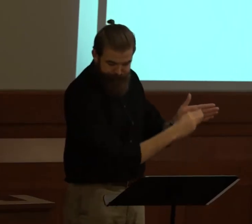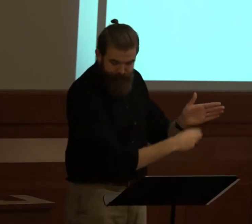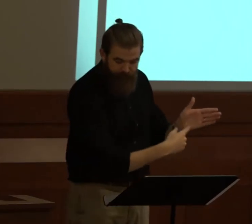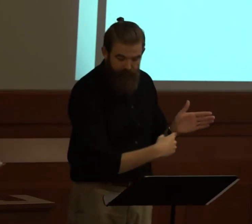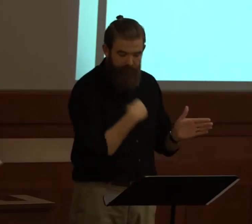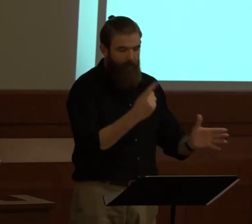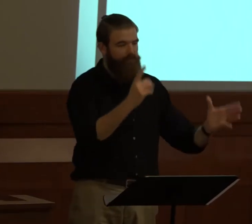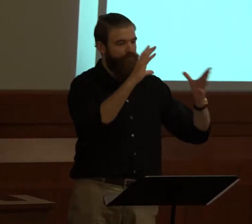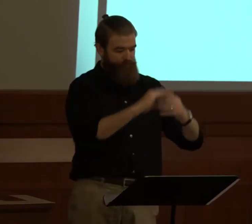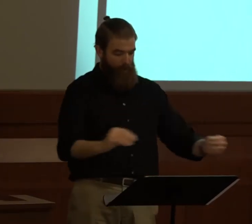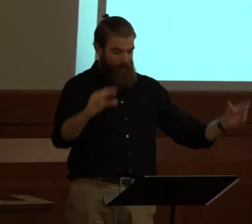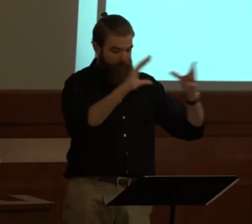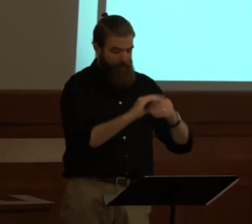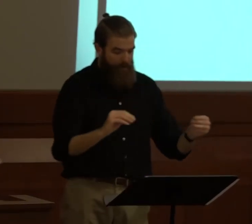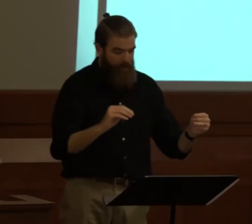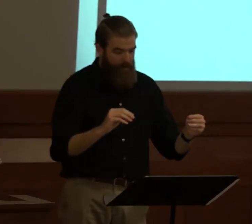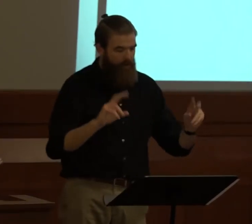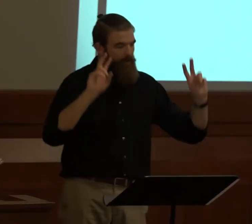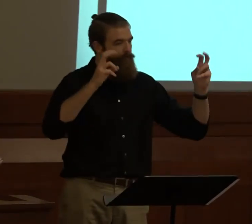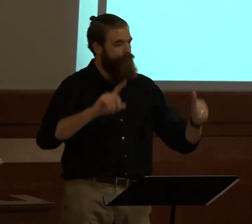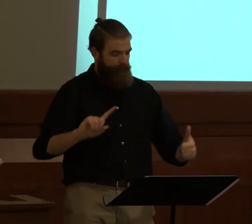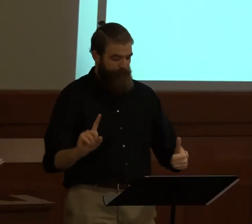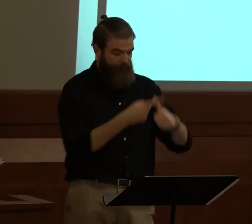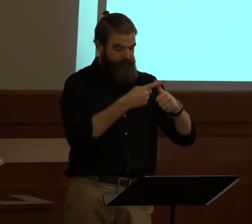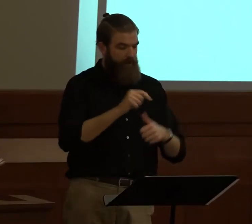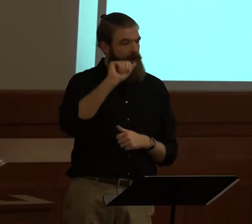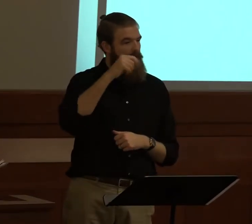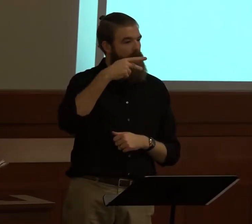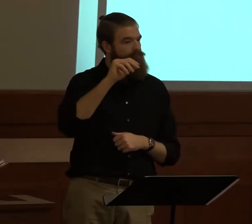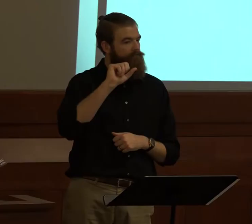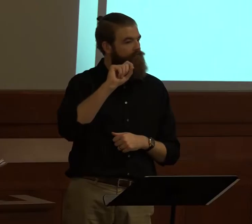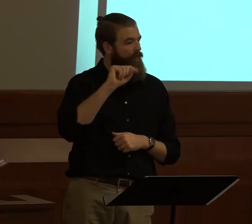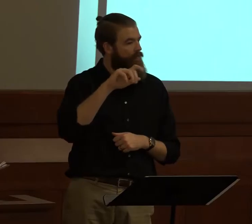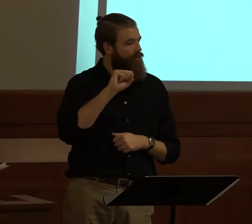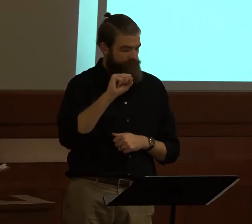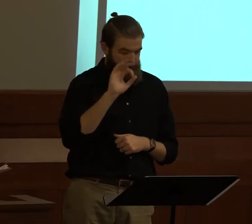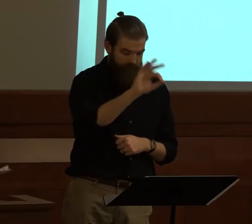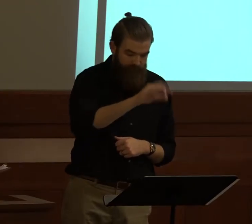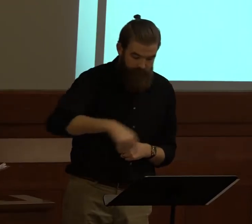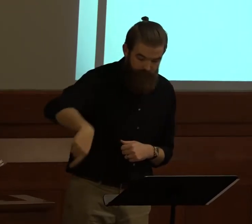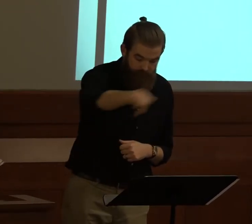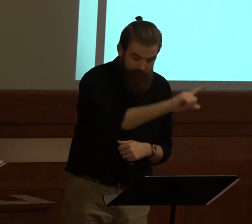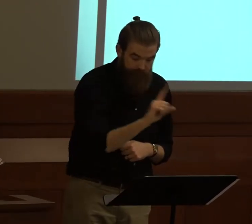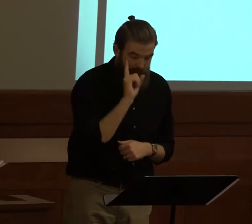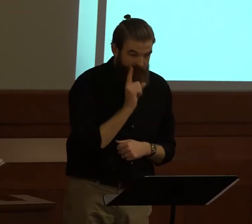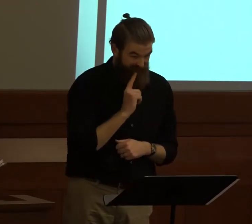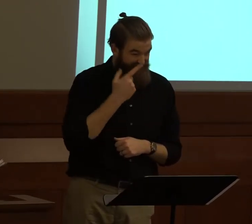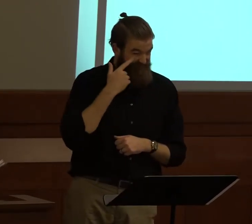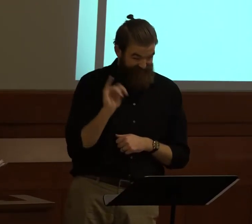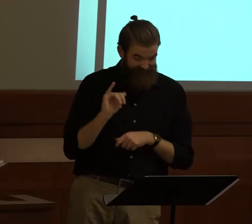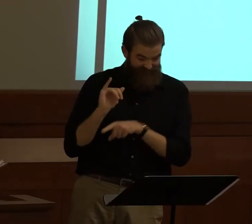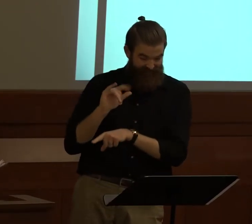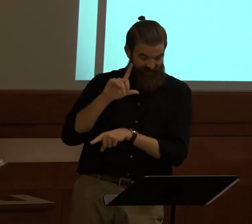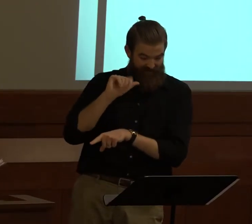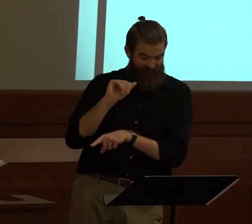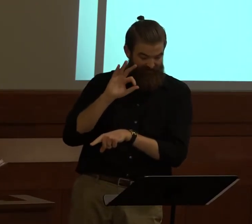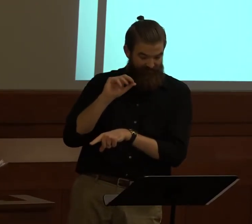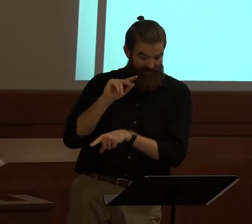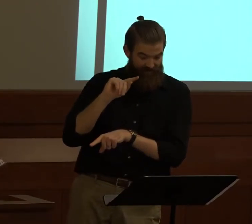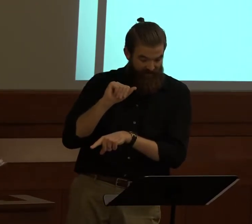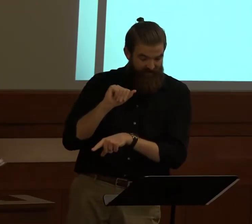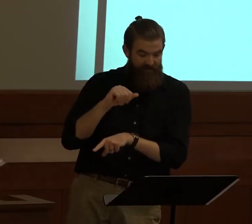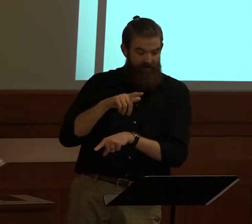prolific careers as sign language missionaries. These are the foundations of a heritage that deaf Catholics around the